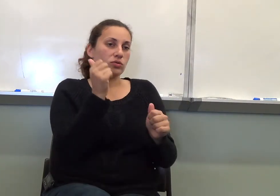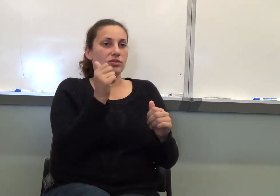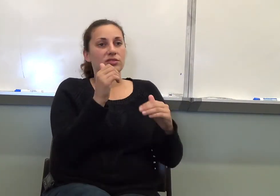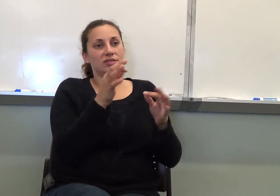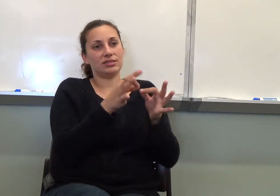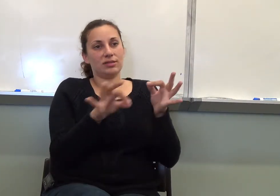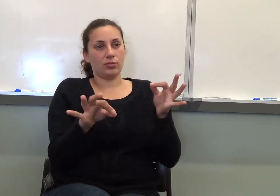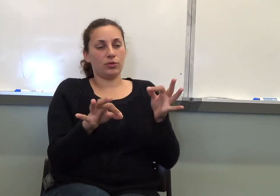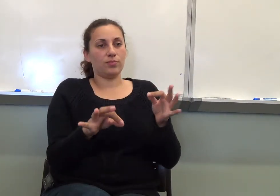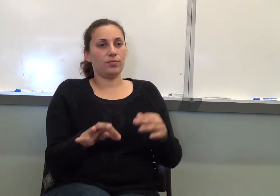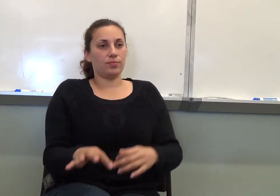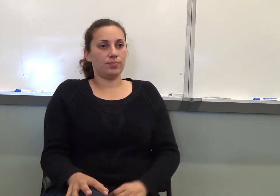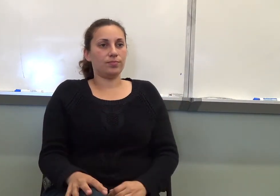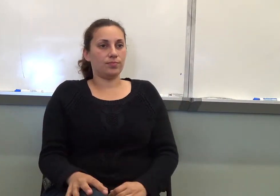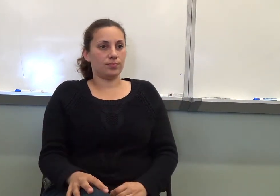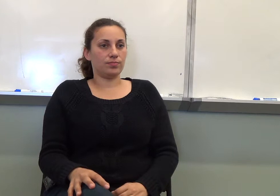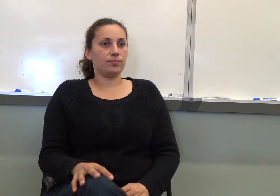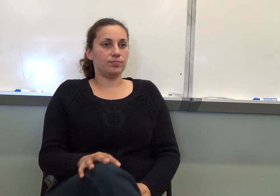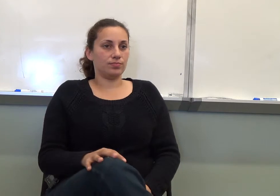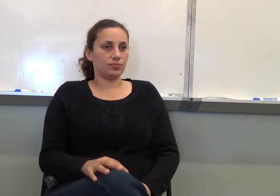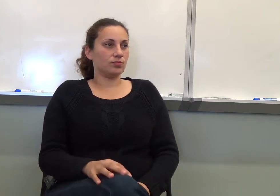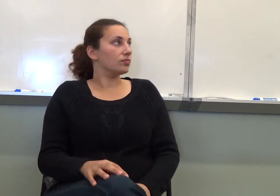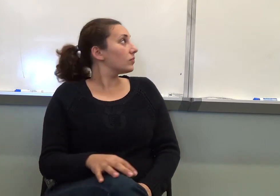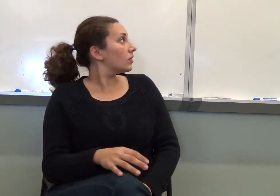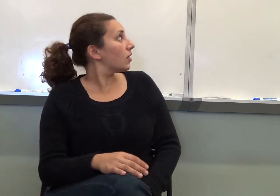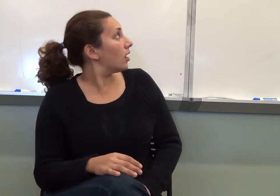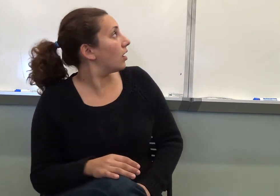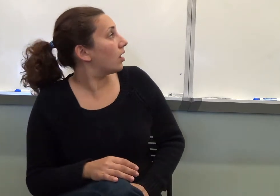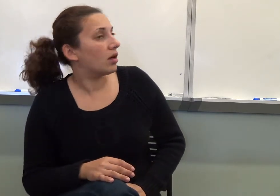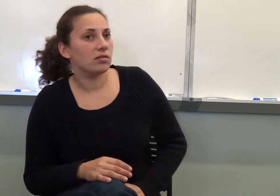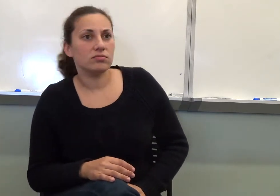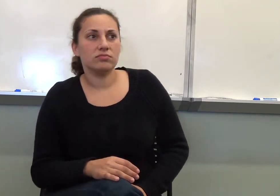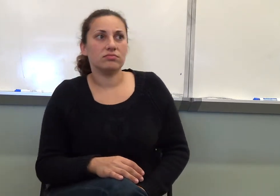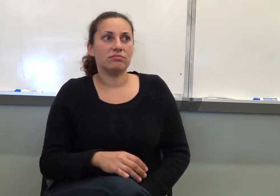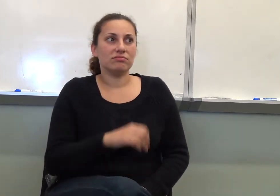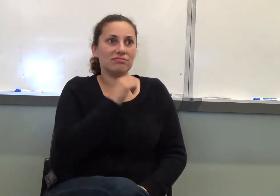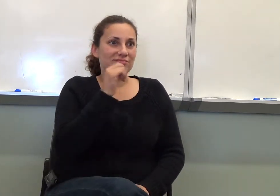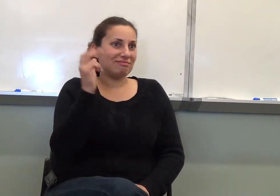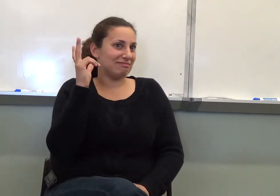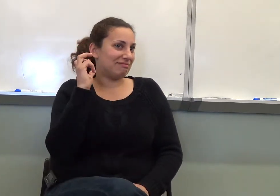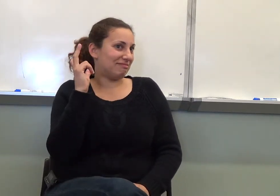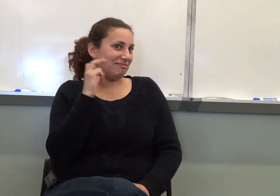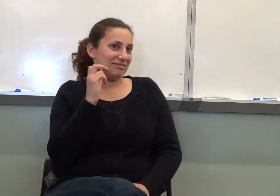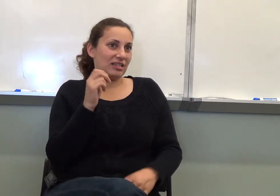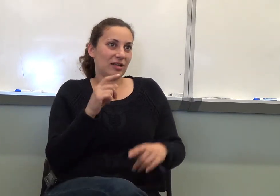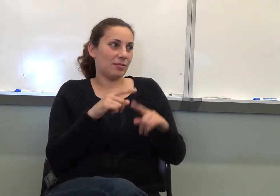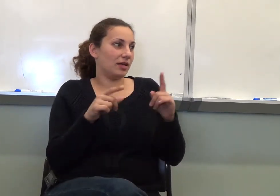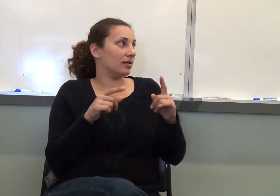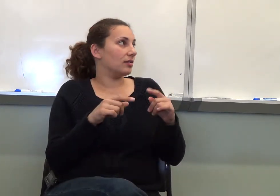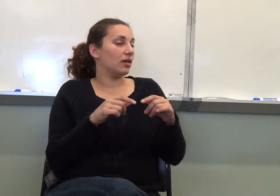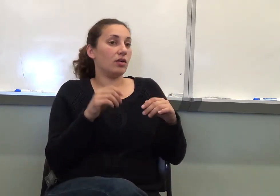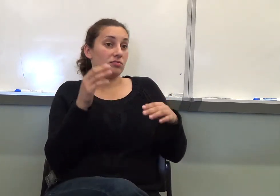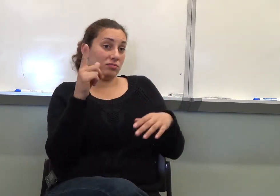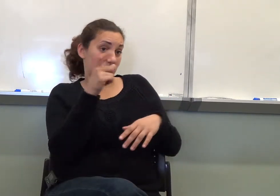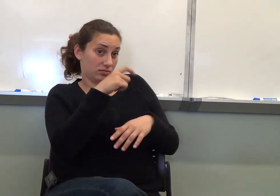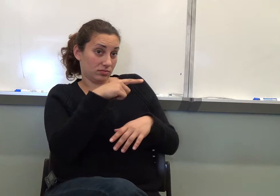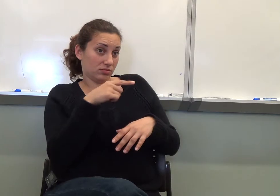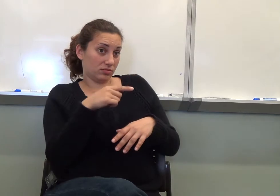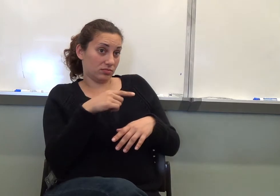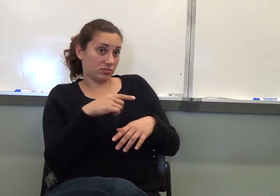Okay? All that means is the left side is identically equal to the right side. So you could say that this is just an algebra